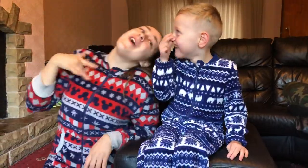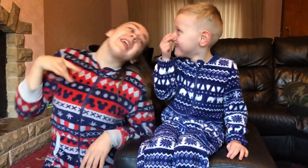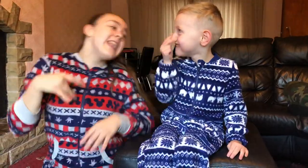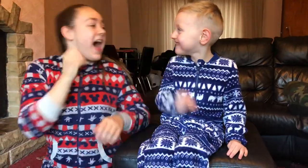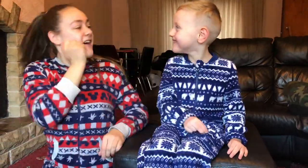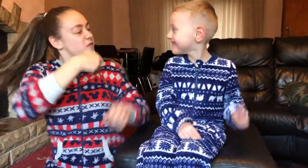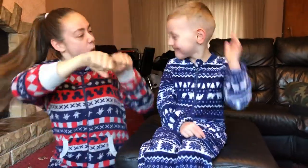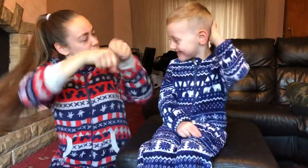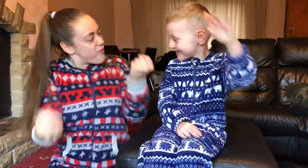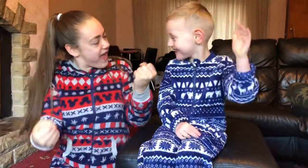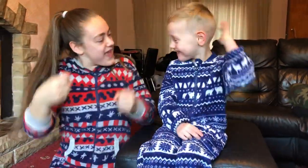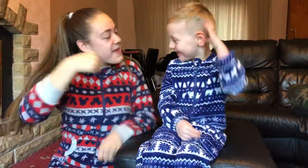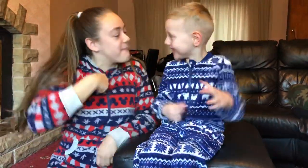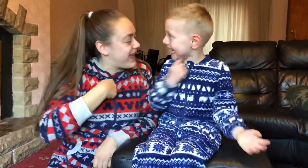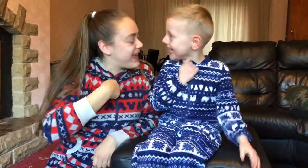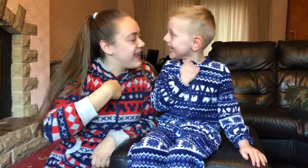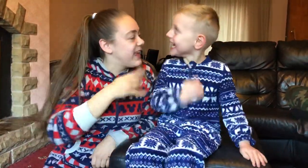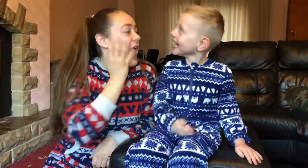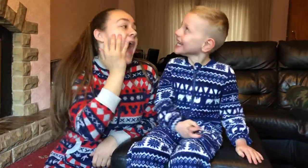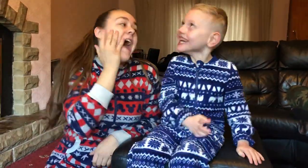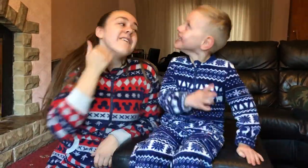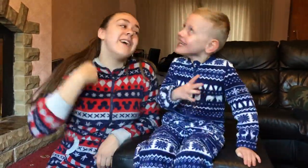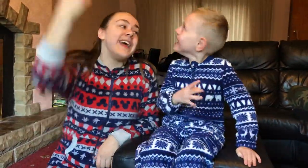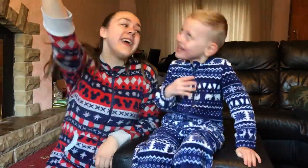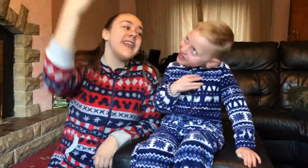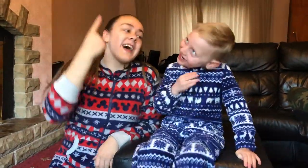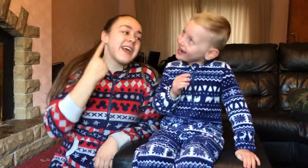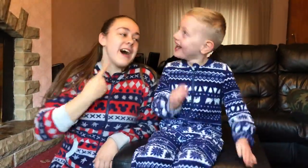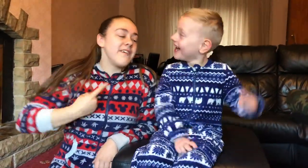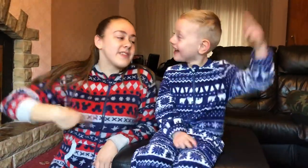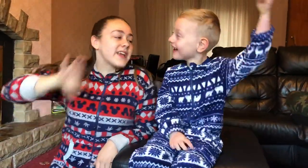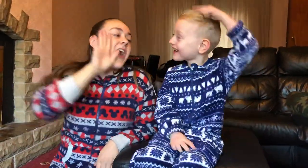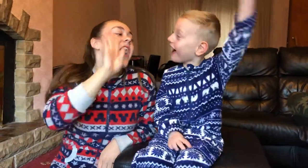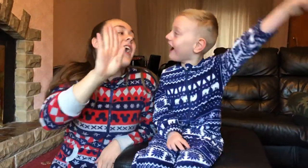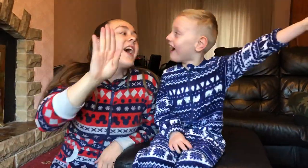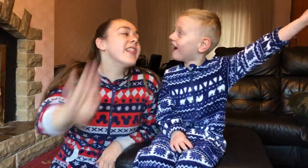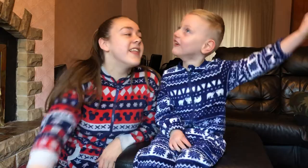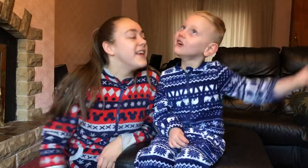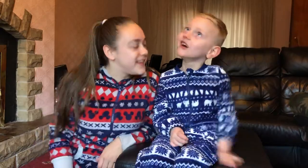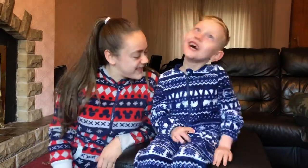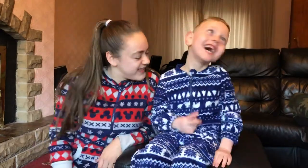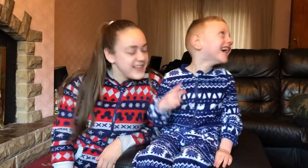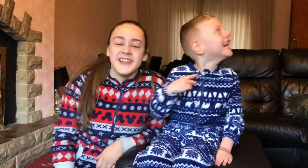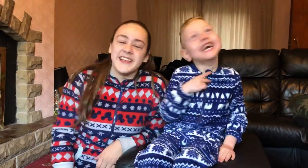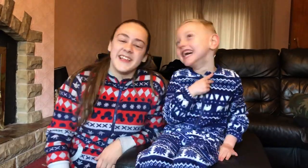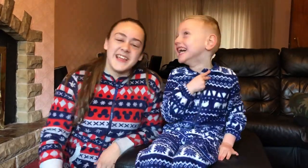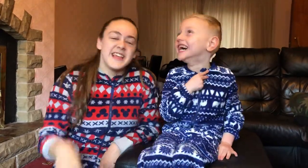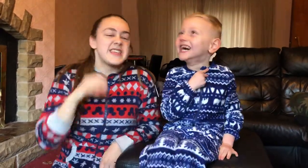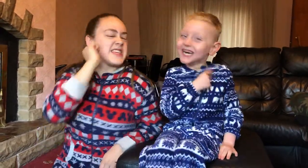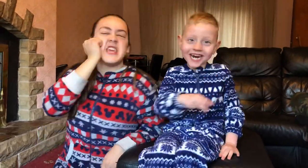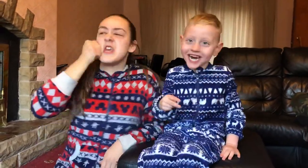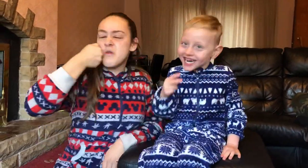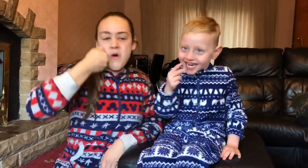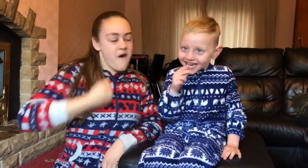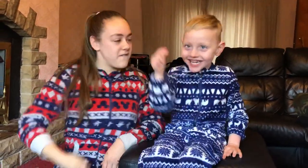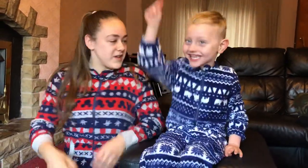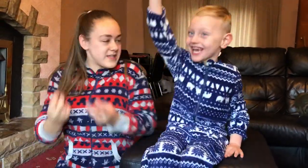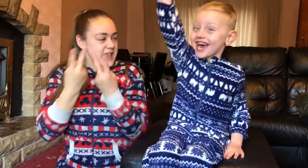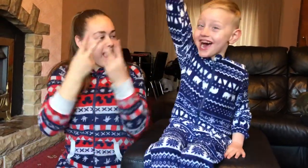the life won't break me When I come to God She wants to save